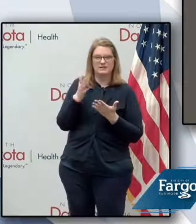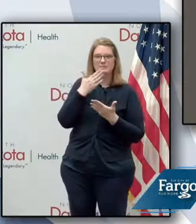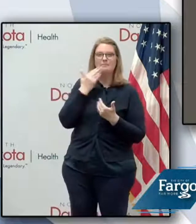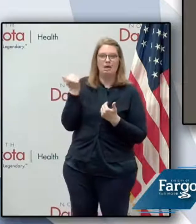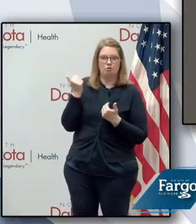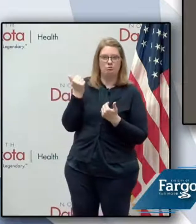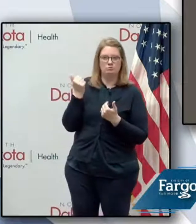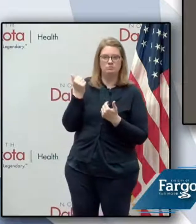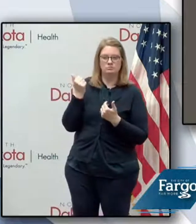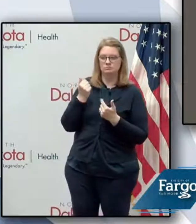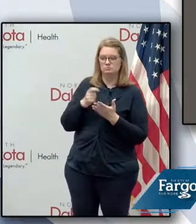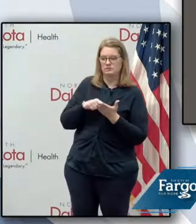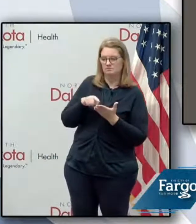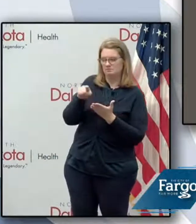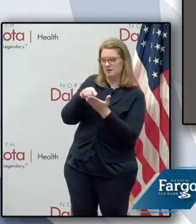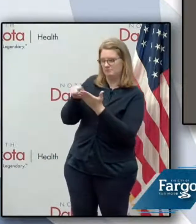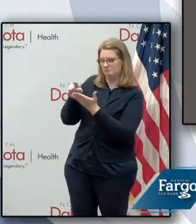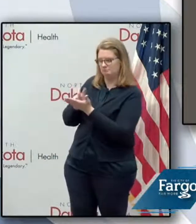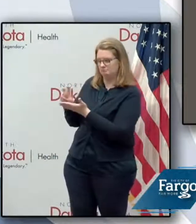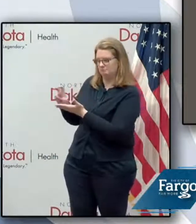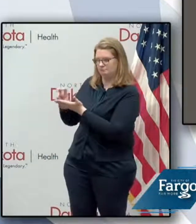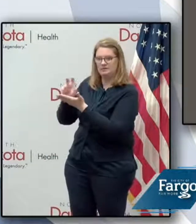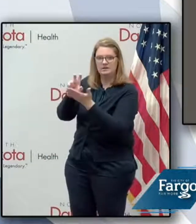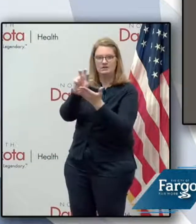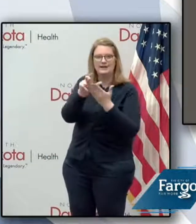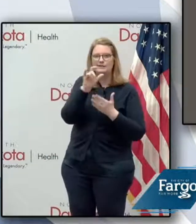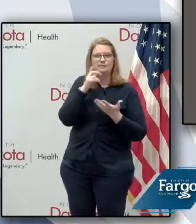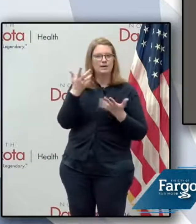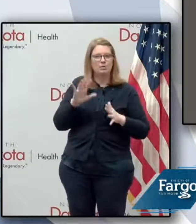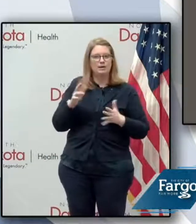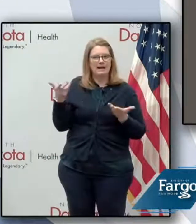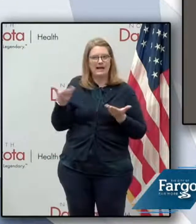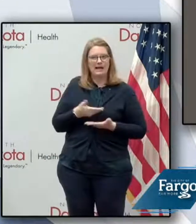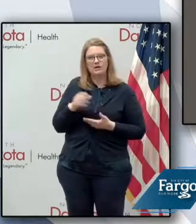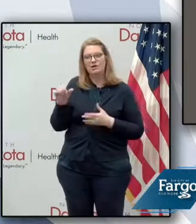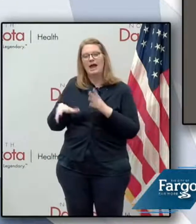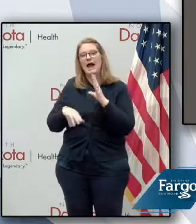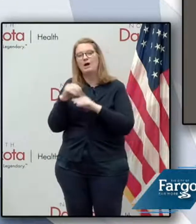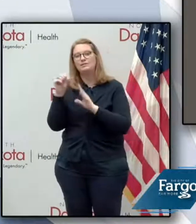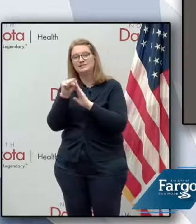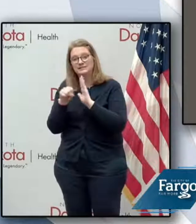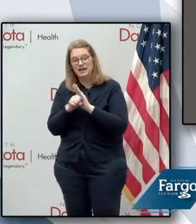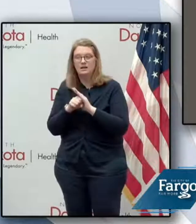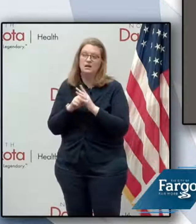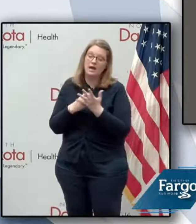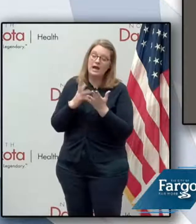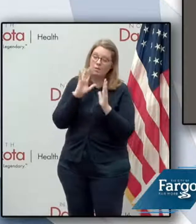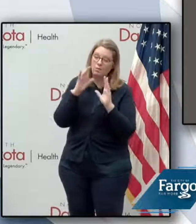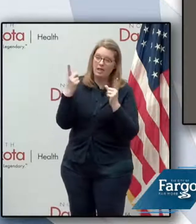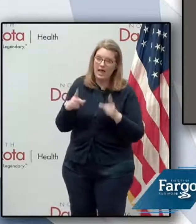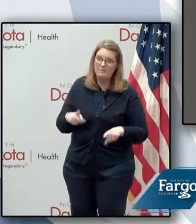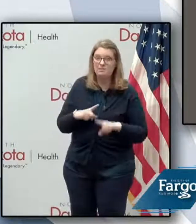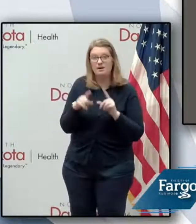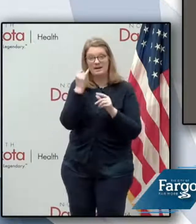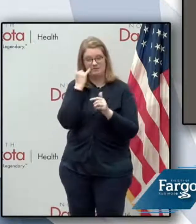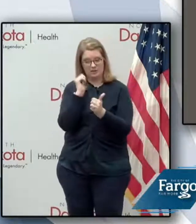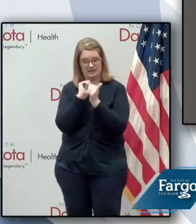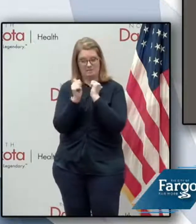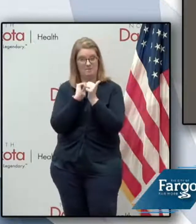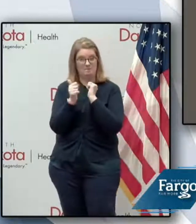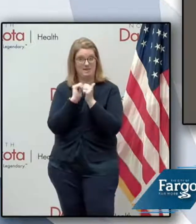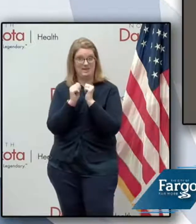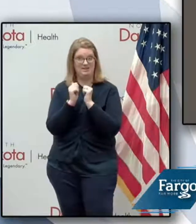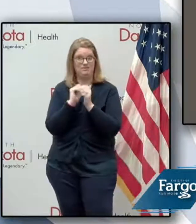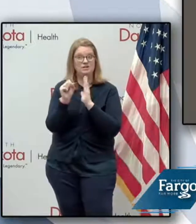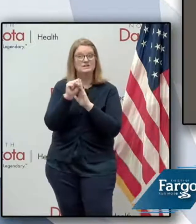effective than hiring more out-of-state contract nurses. We know that has to happen, but as we compete with other states for contract nurses,